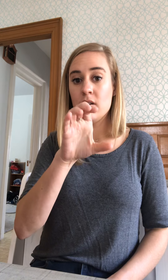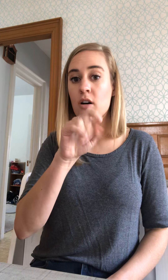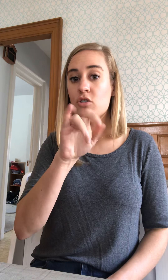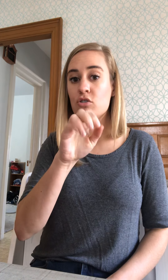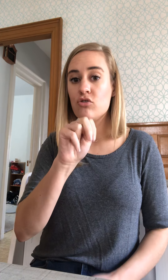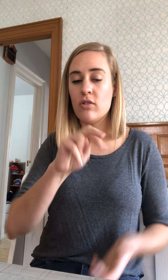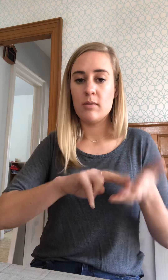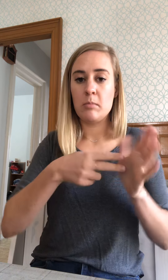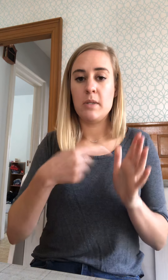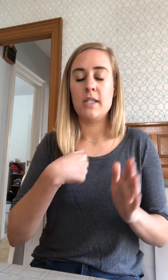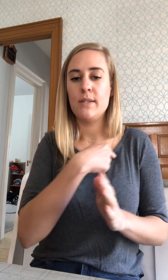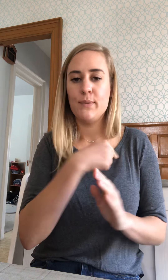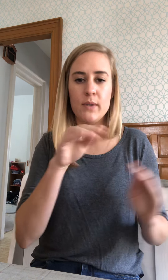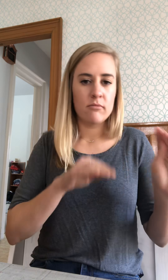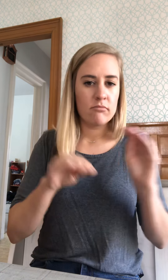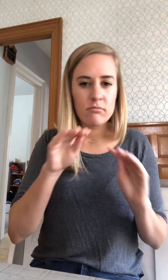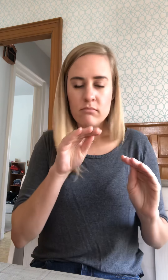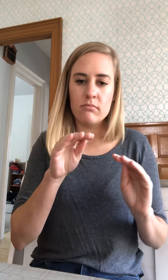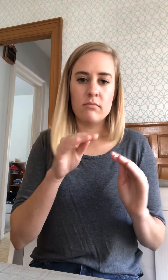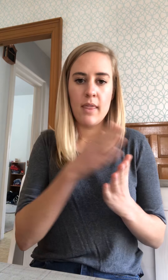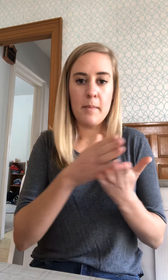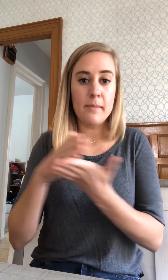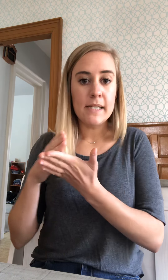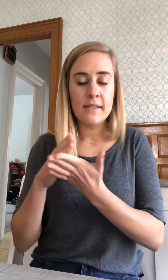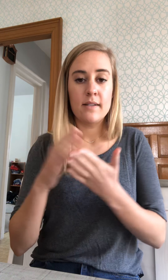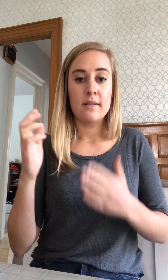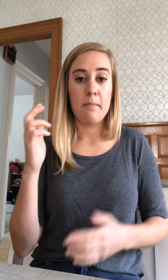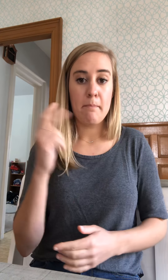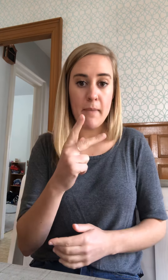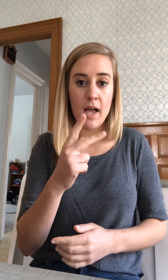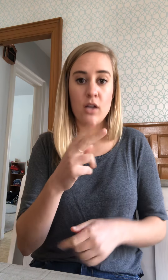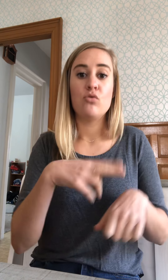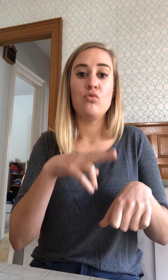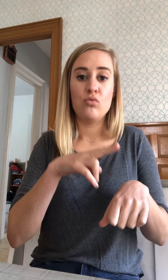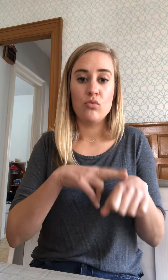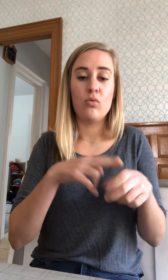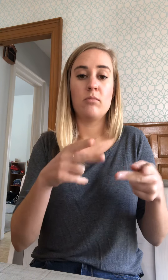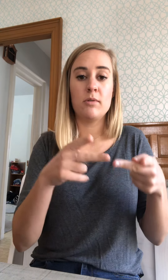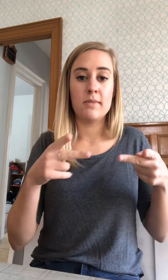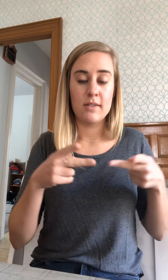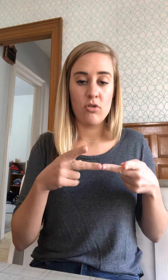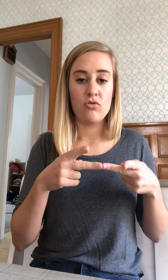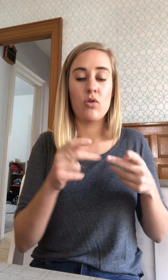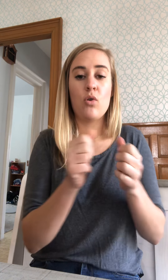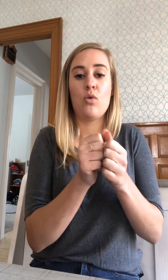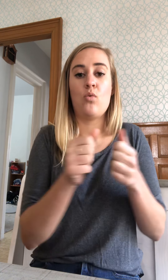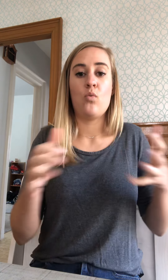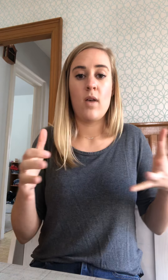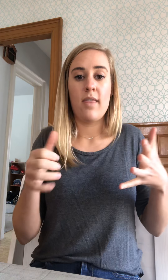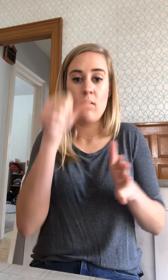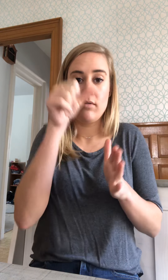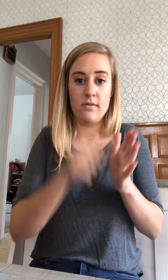the fractured segments back into normal or near normal anatomic position without making an incision to expose the